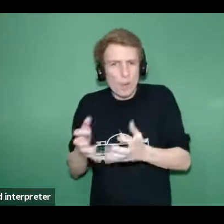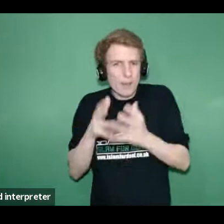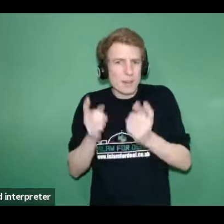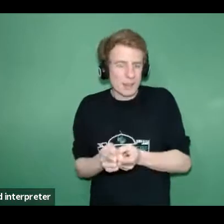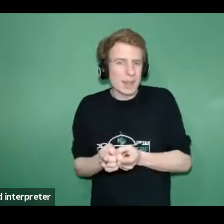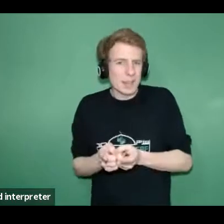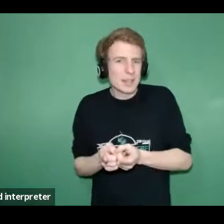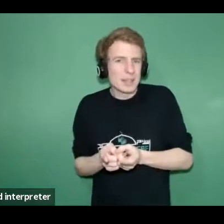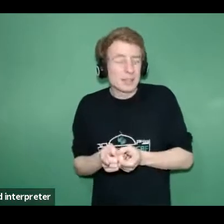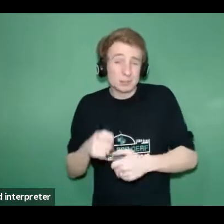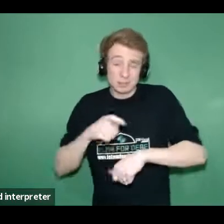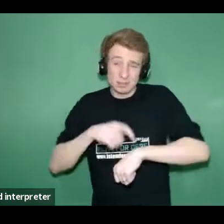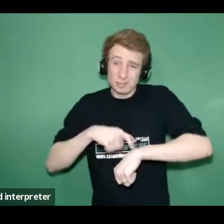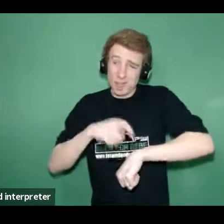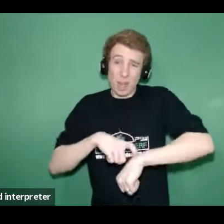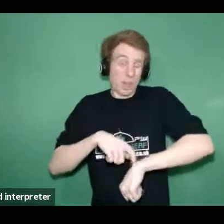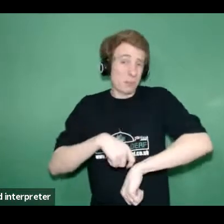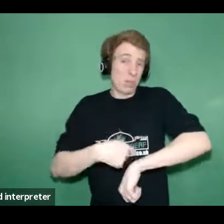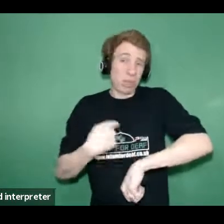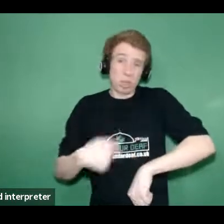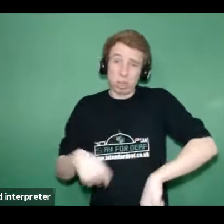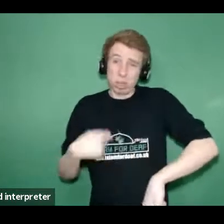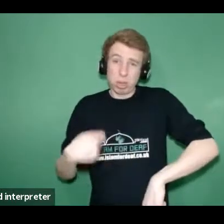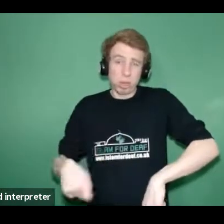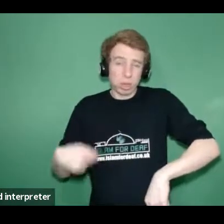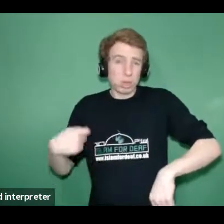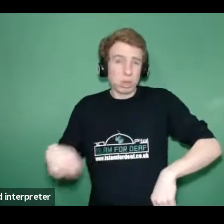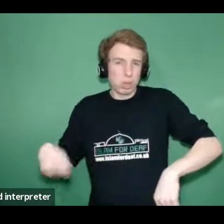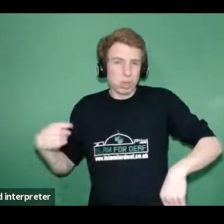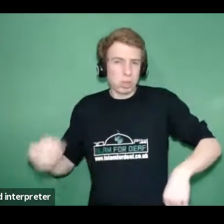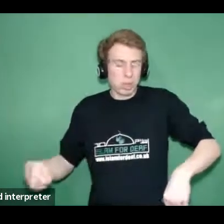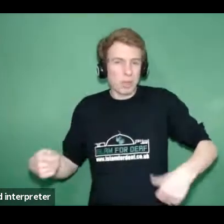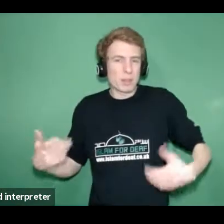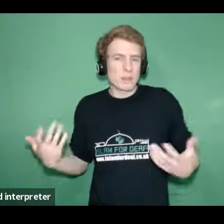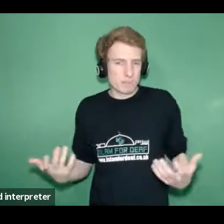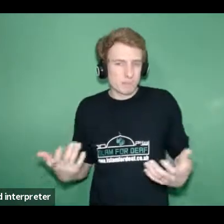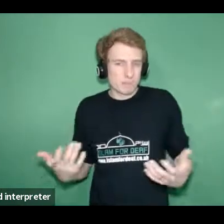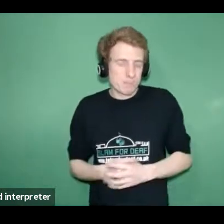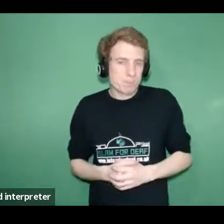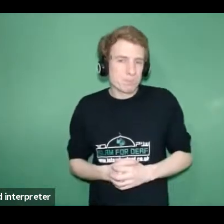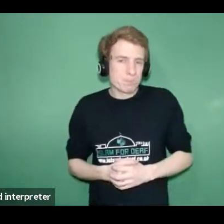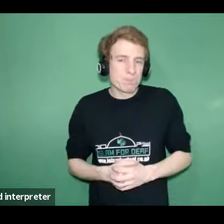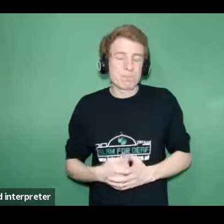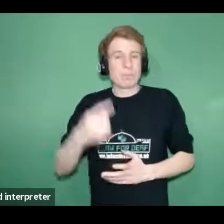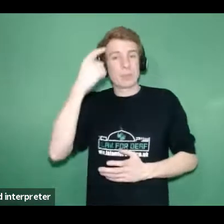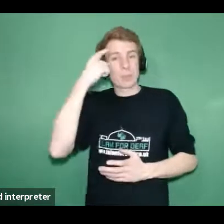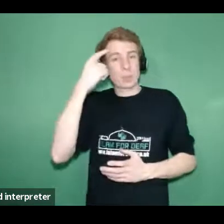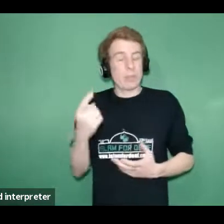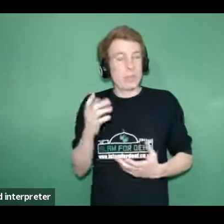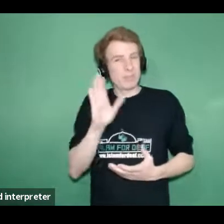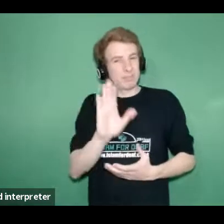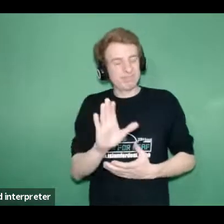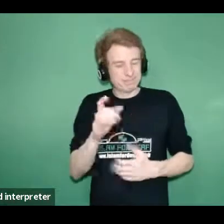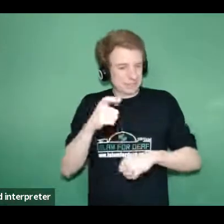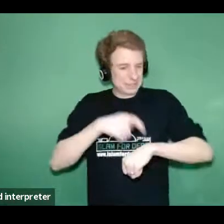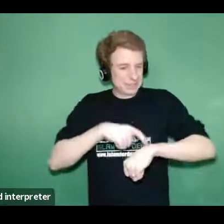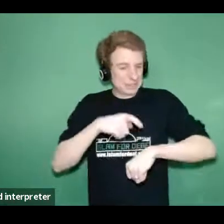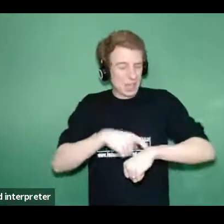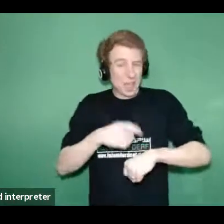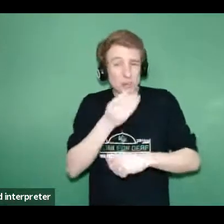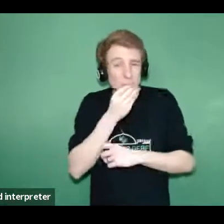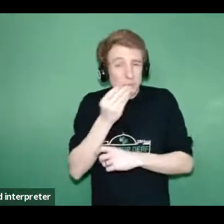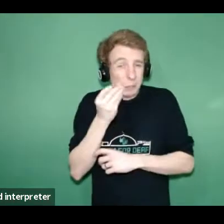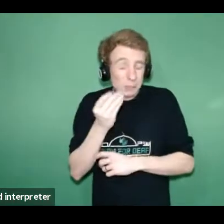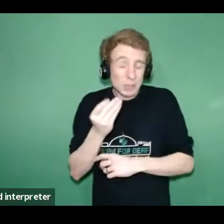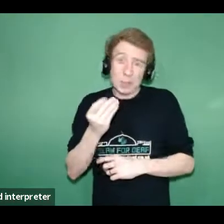that the individual can use to benefit themselves in the true spirit of Islam, or in the